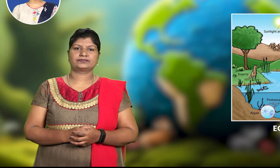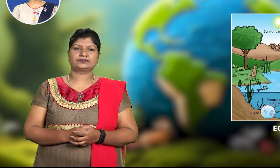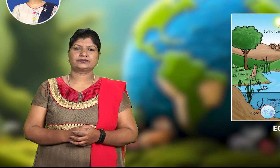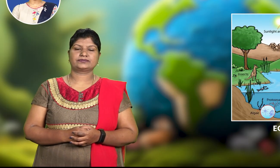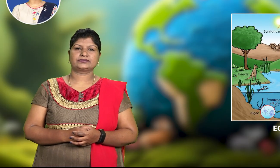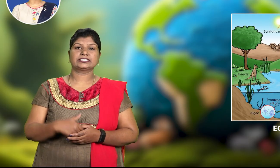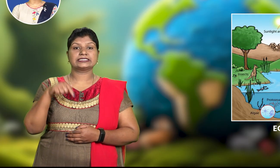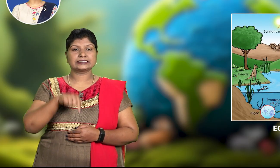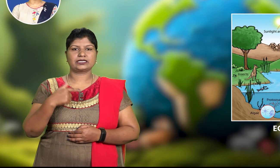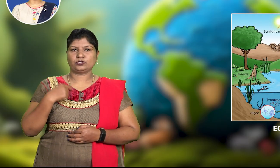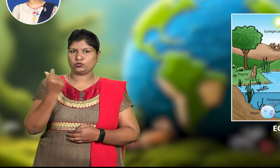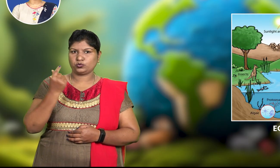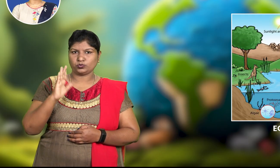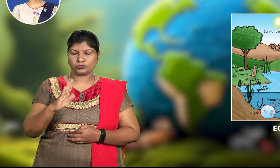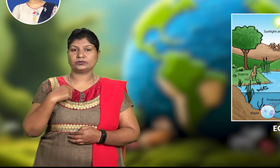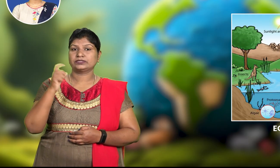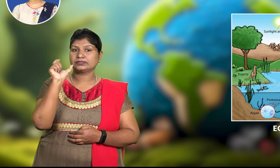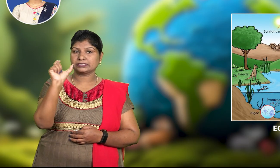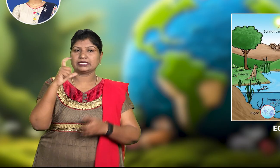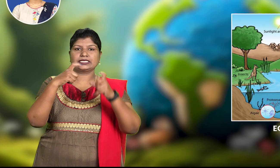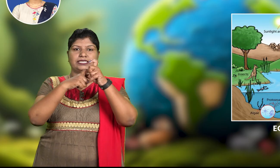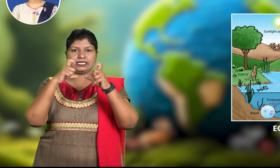Till the use of the term ecosystem,